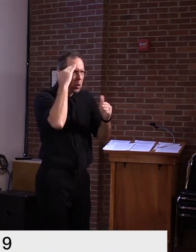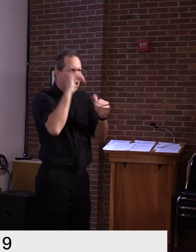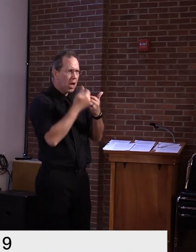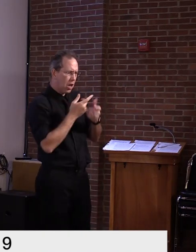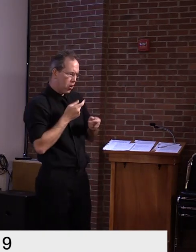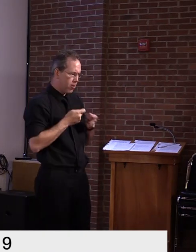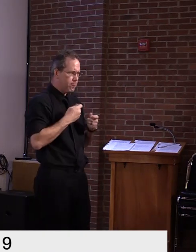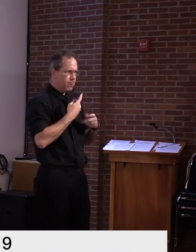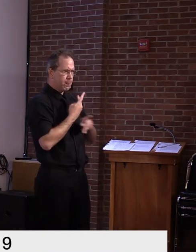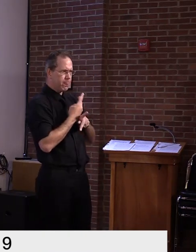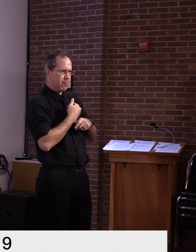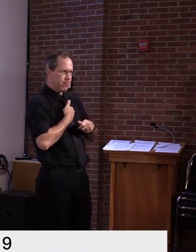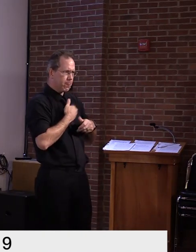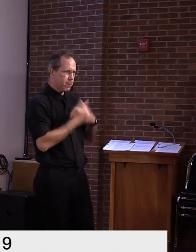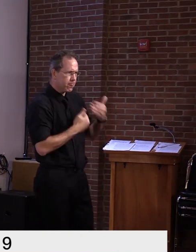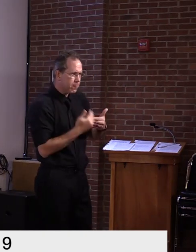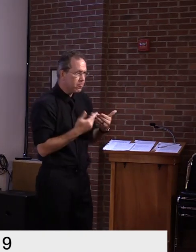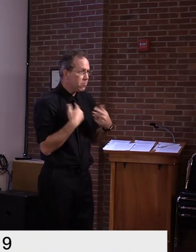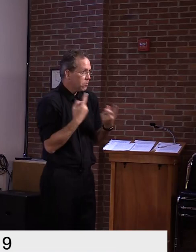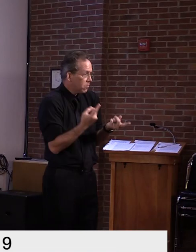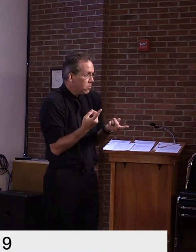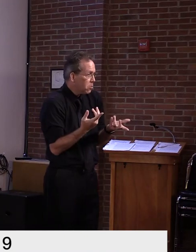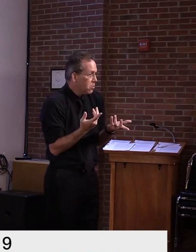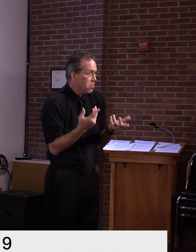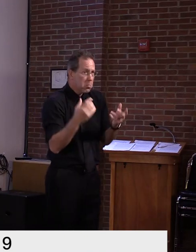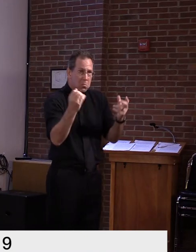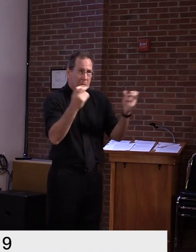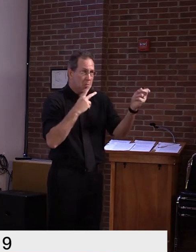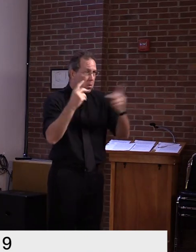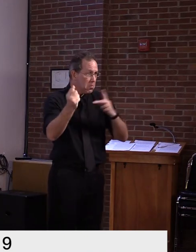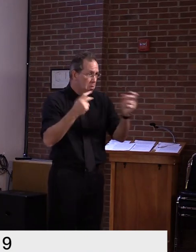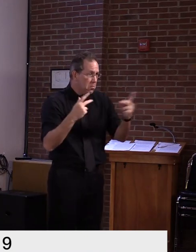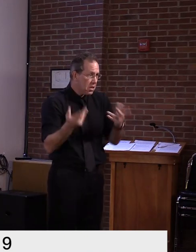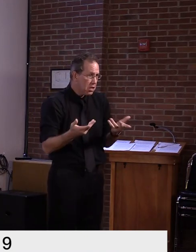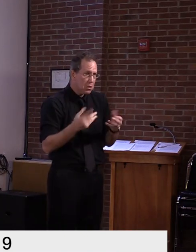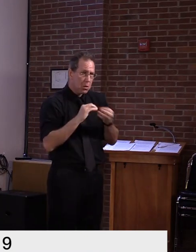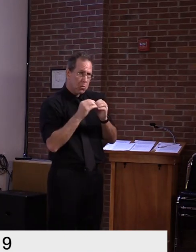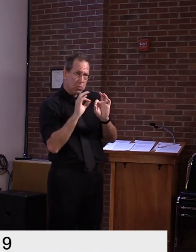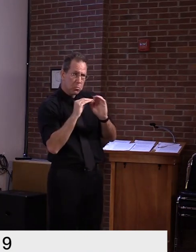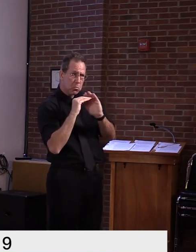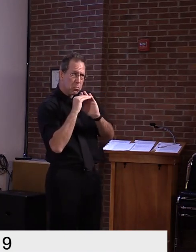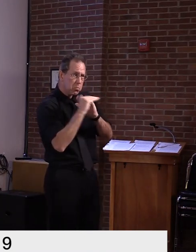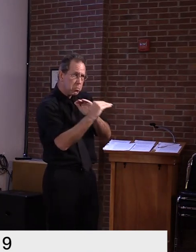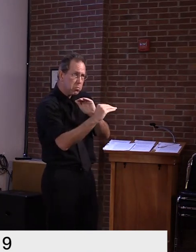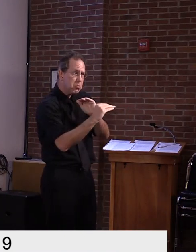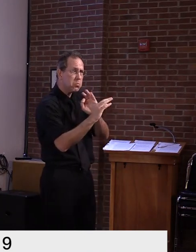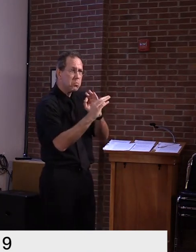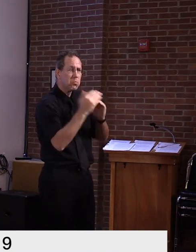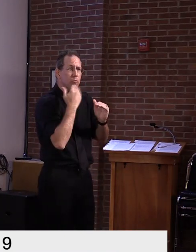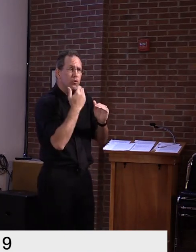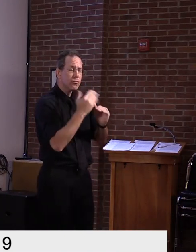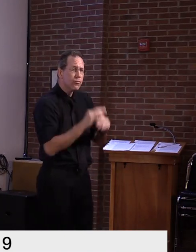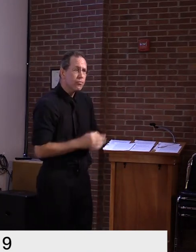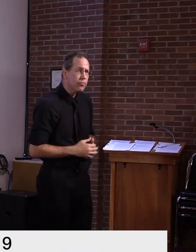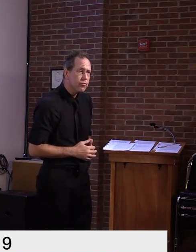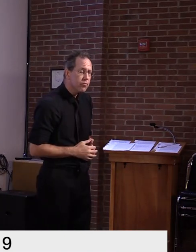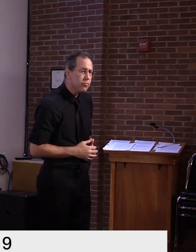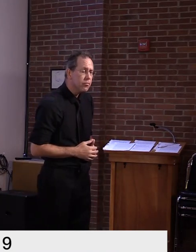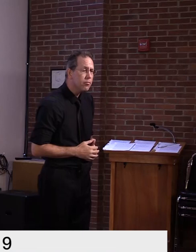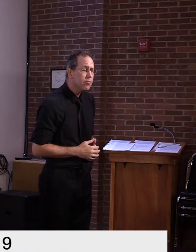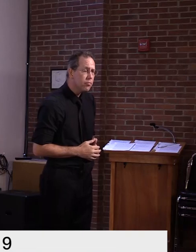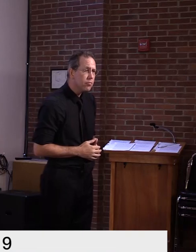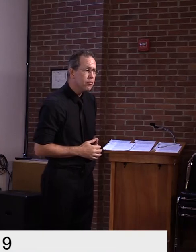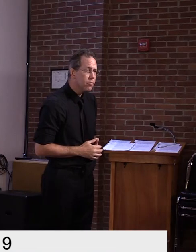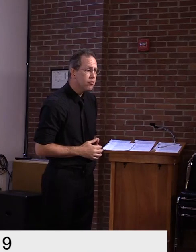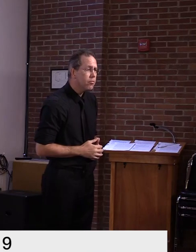the transition back to Vermont, is all a very good story so far. I want to just touch a little briefly on